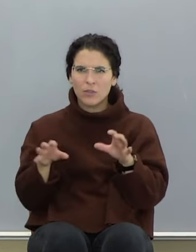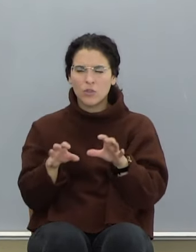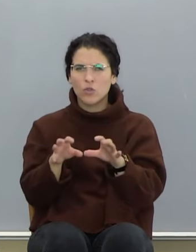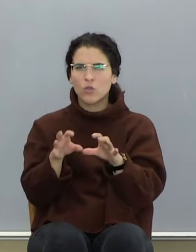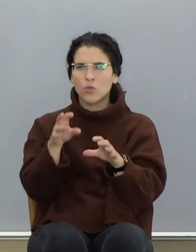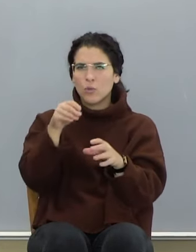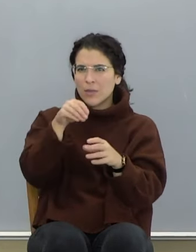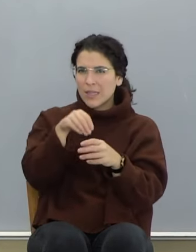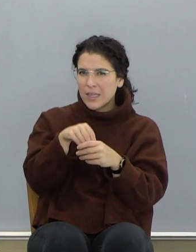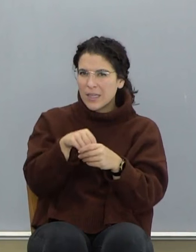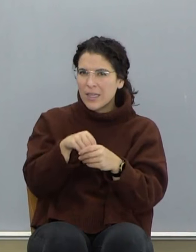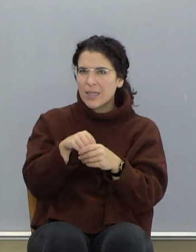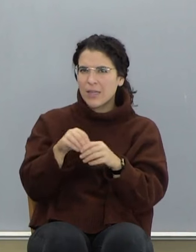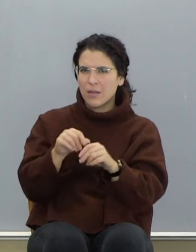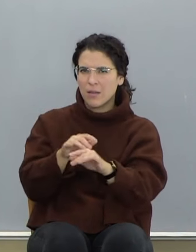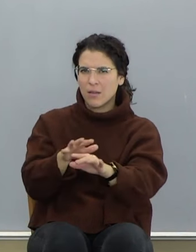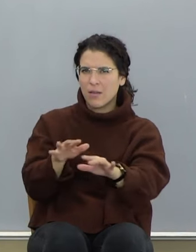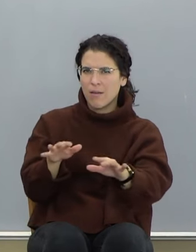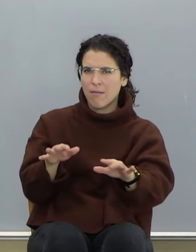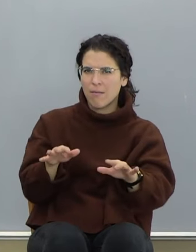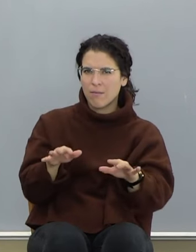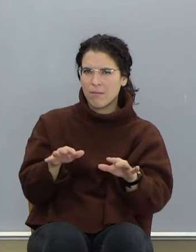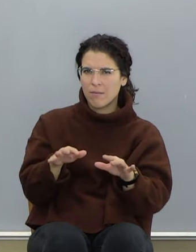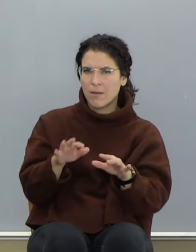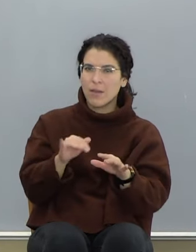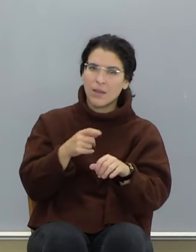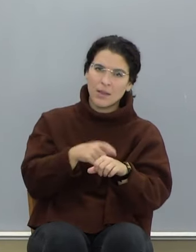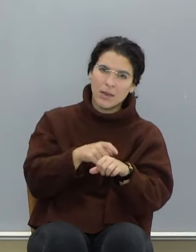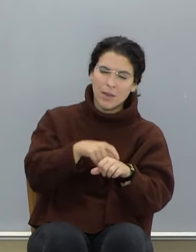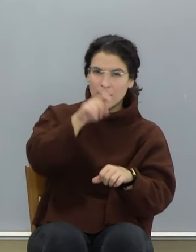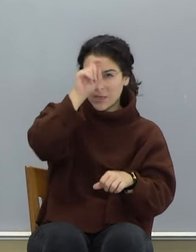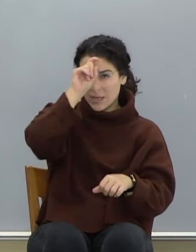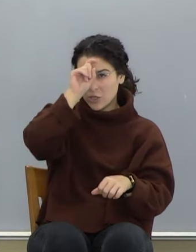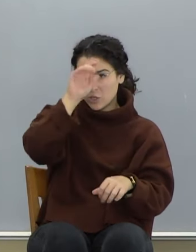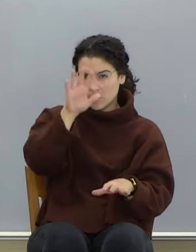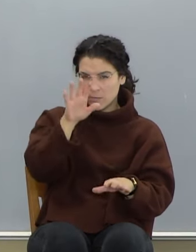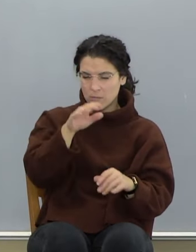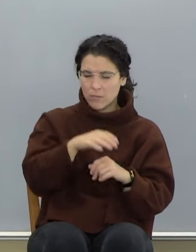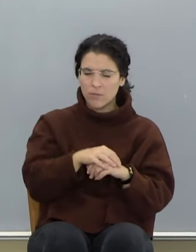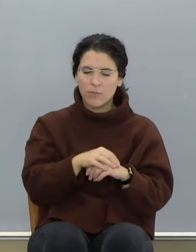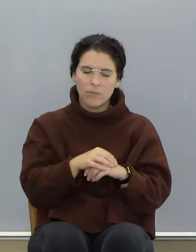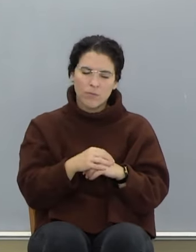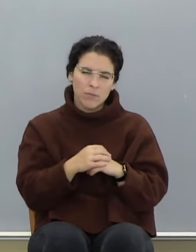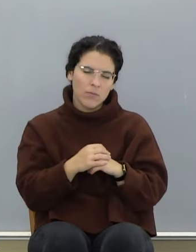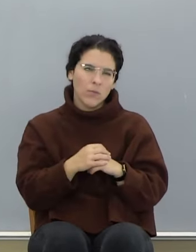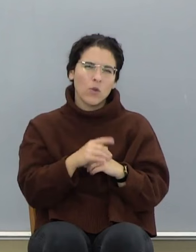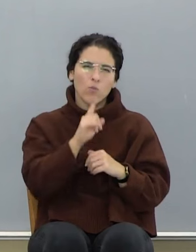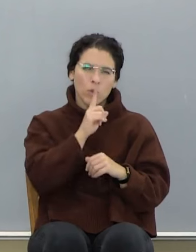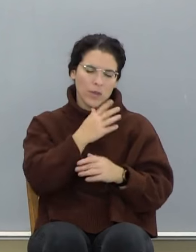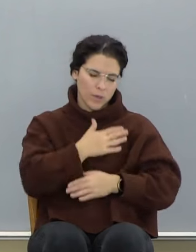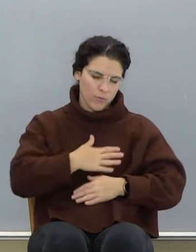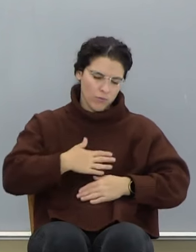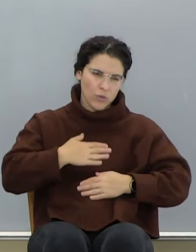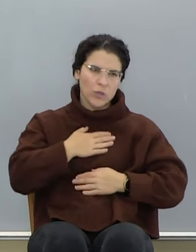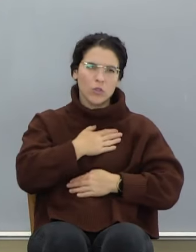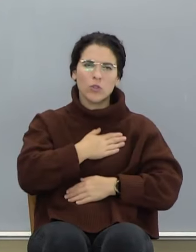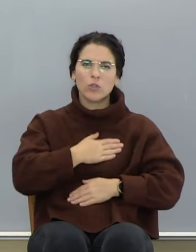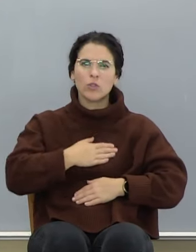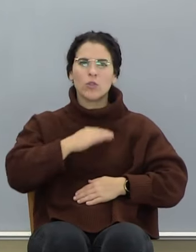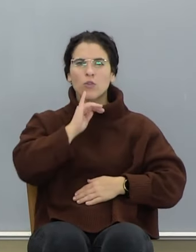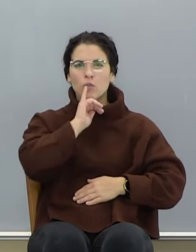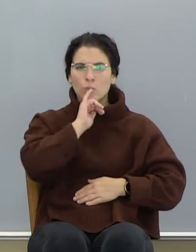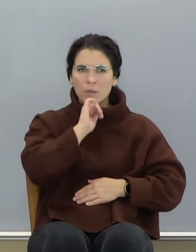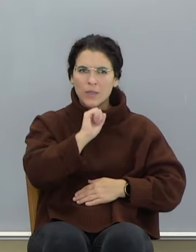in the land at that time, Egypt. All right, so just appreciate there